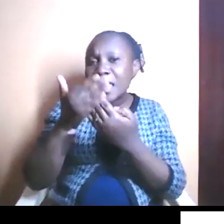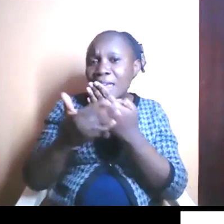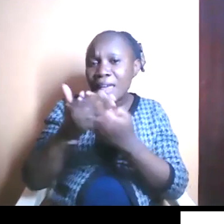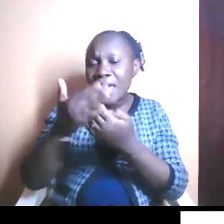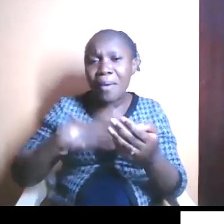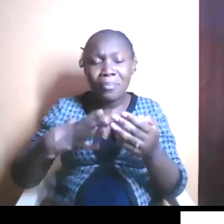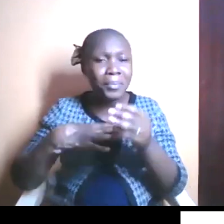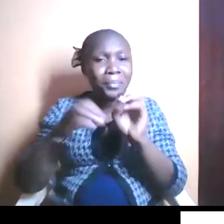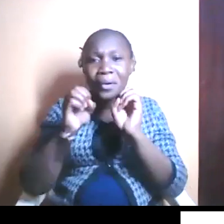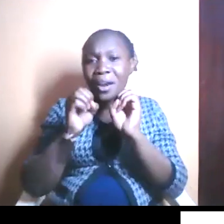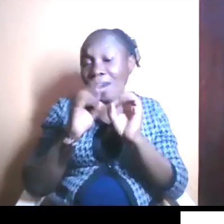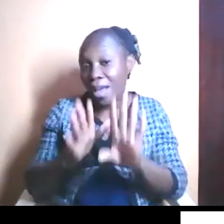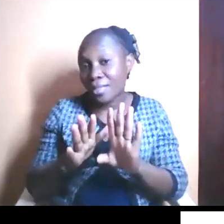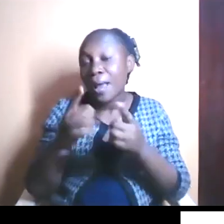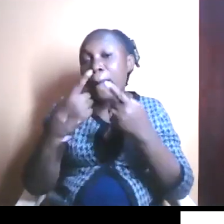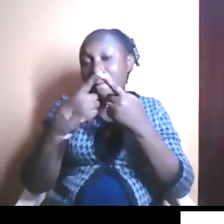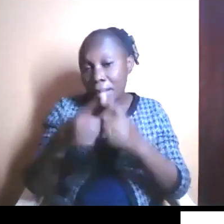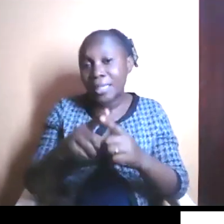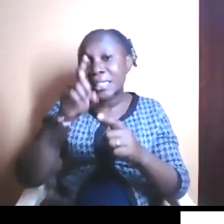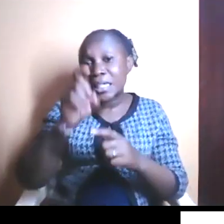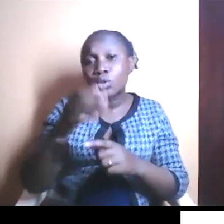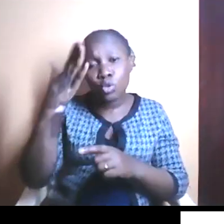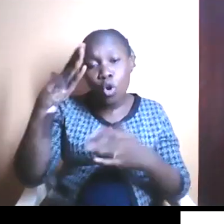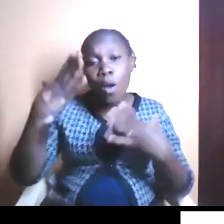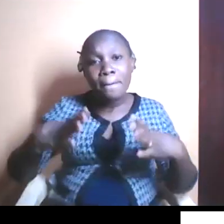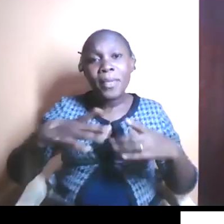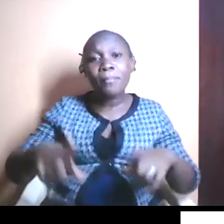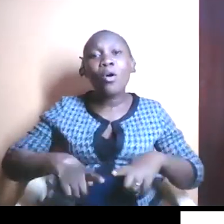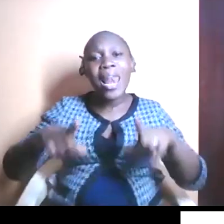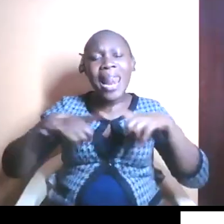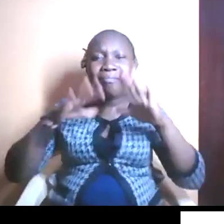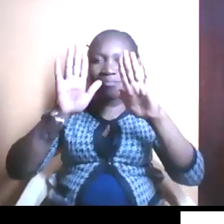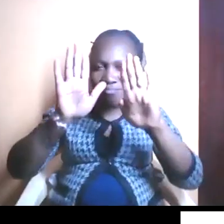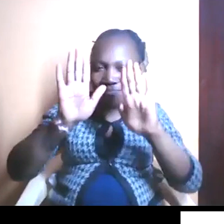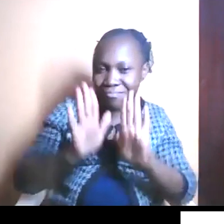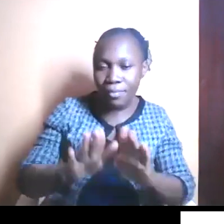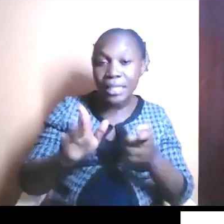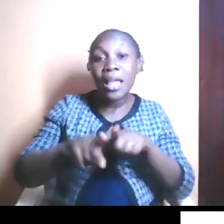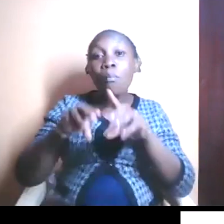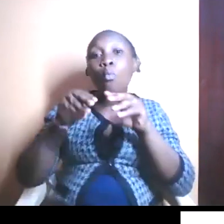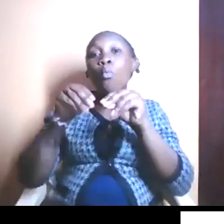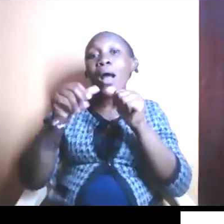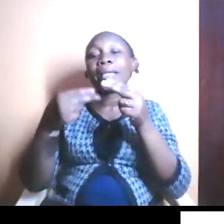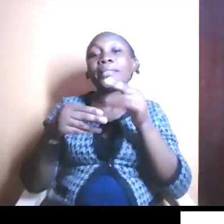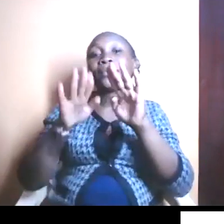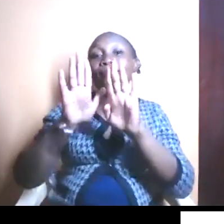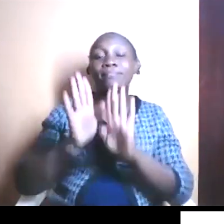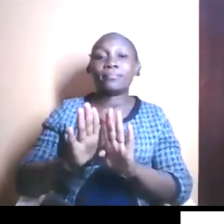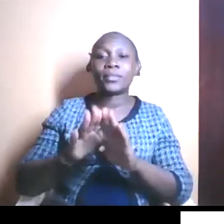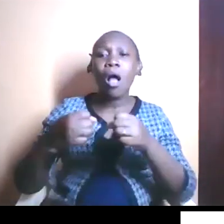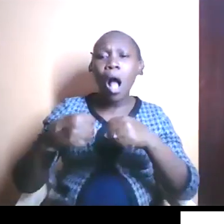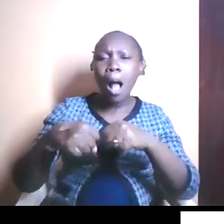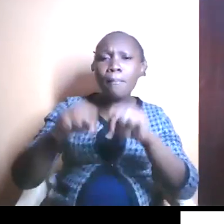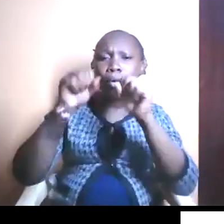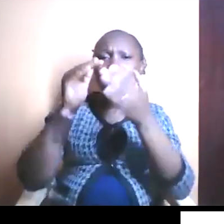people's lives matter and the quality of their lives. The bosses can demonstrate this. A boss who walks out of the office